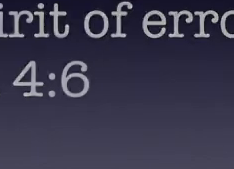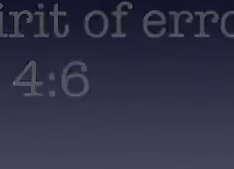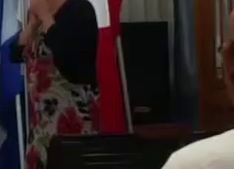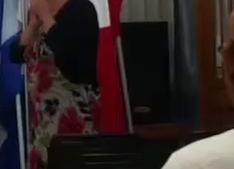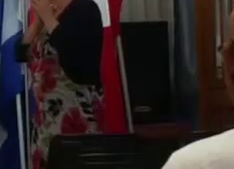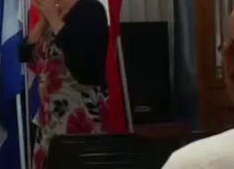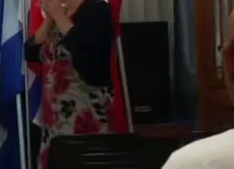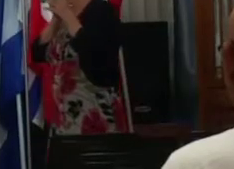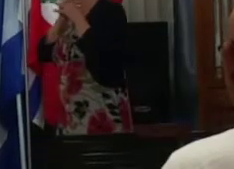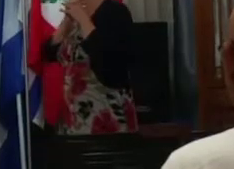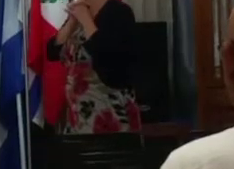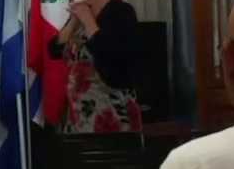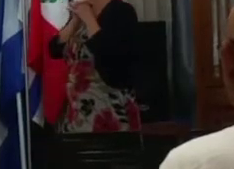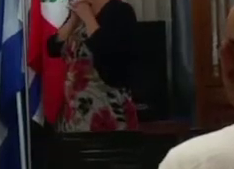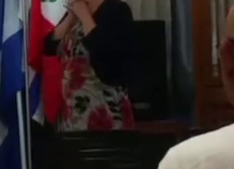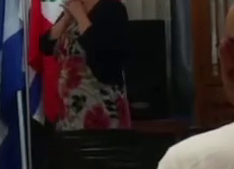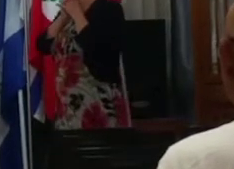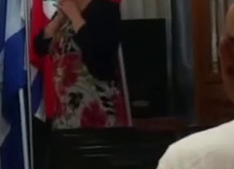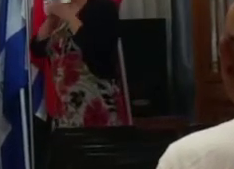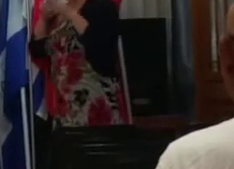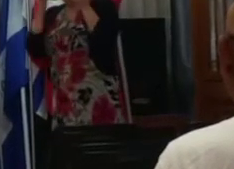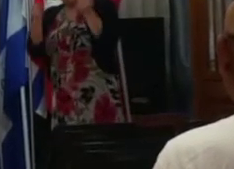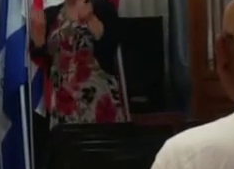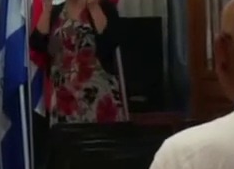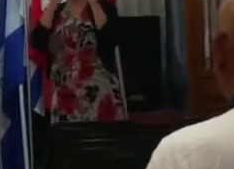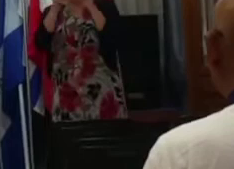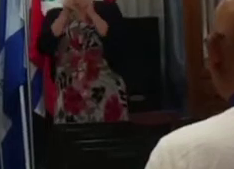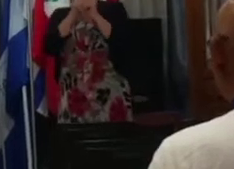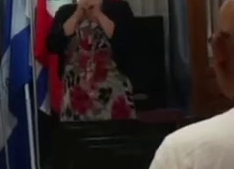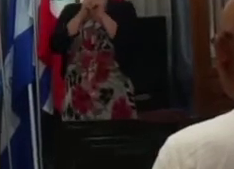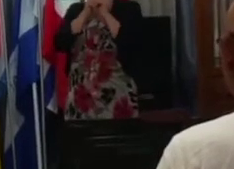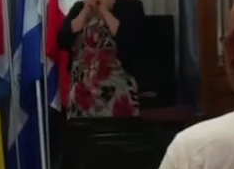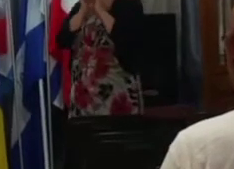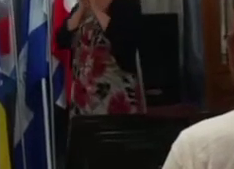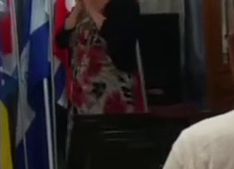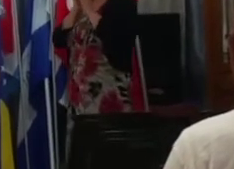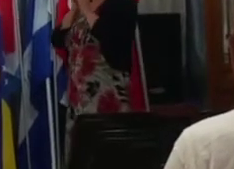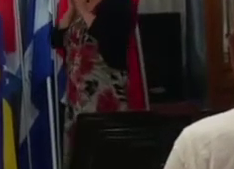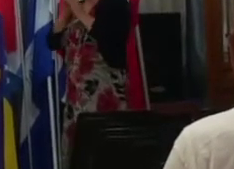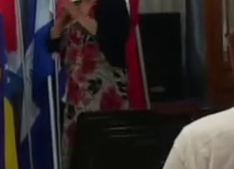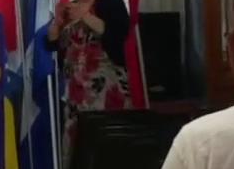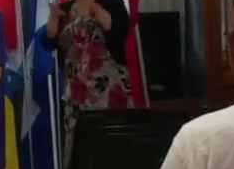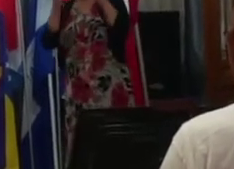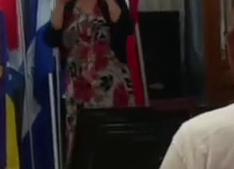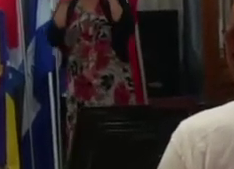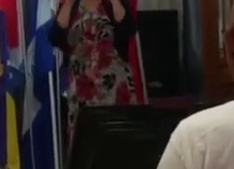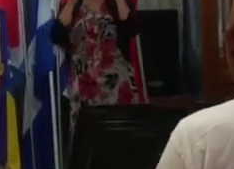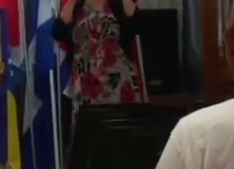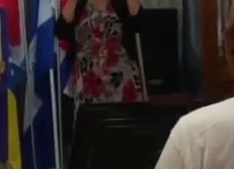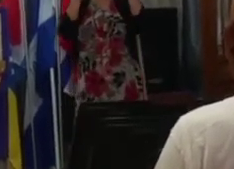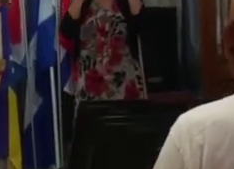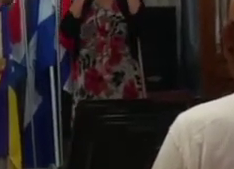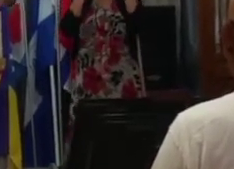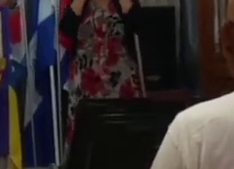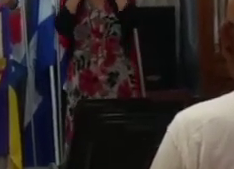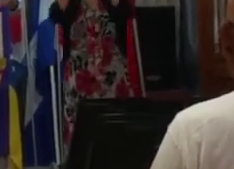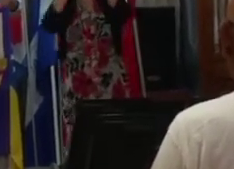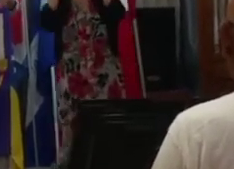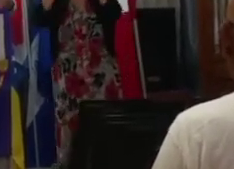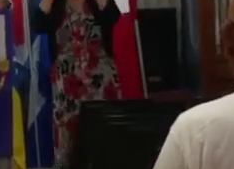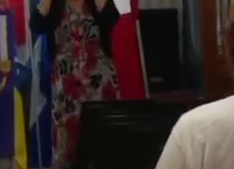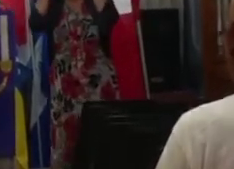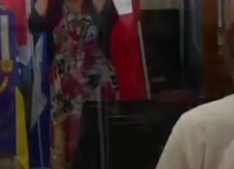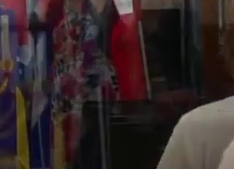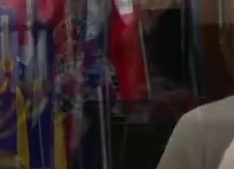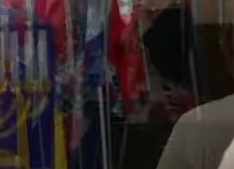error. God does use signs Dios sí usa señales to get our attention. Para coger